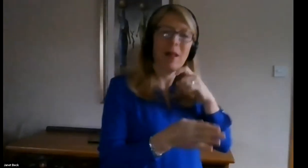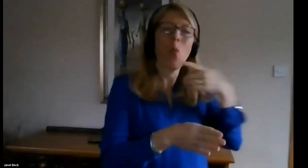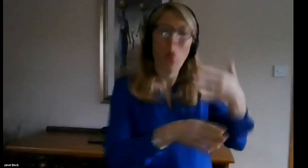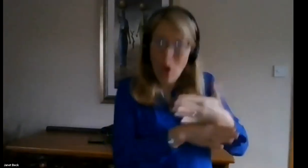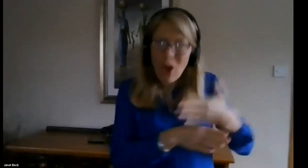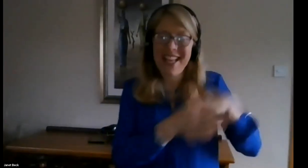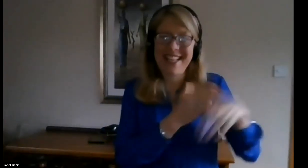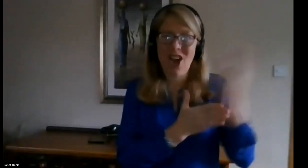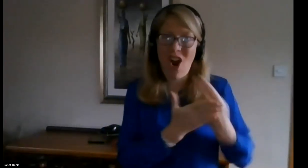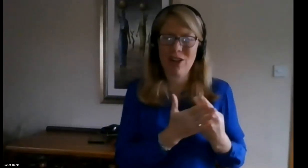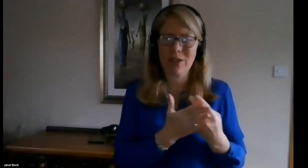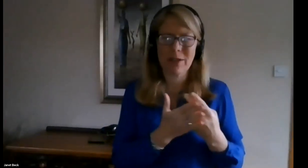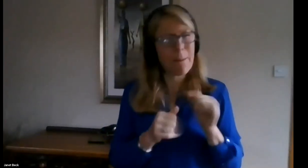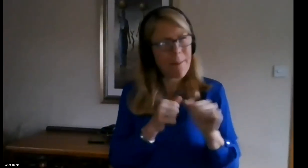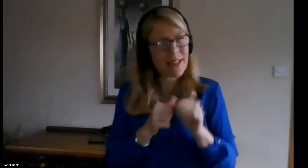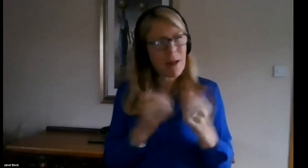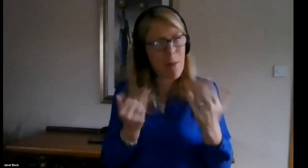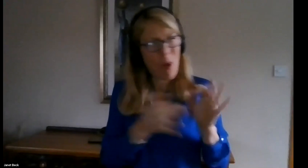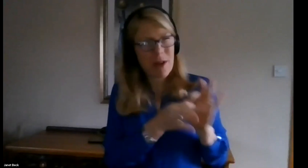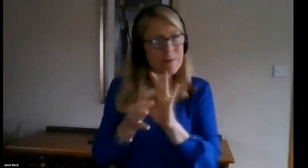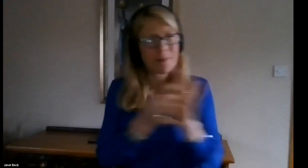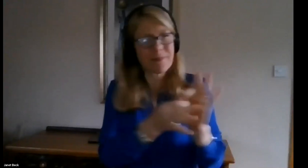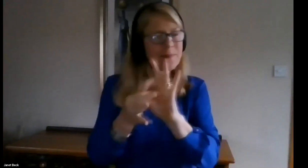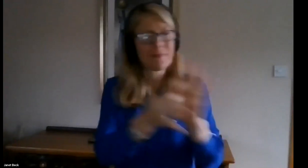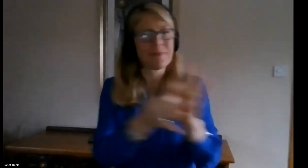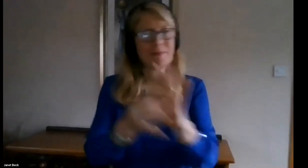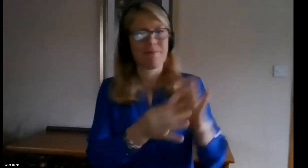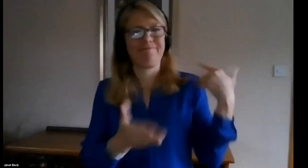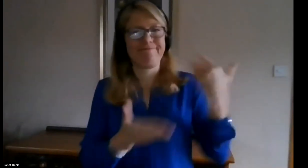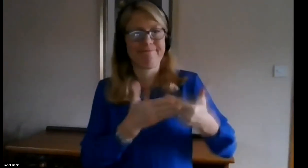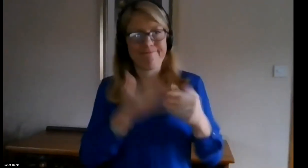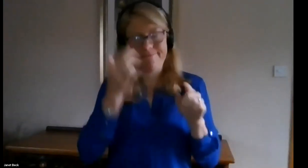guess we're at an interesting phase where